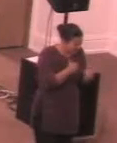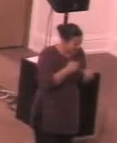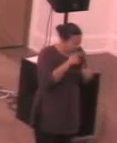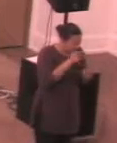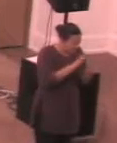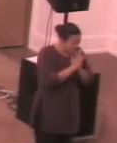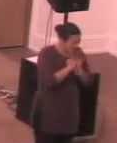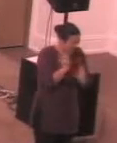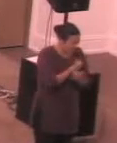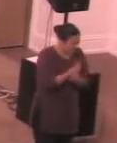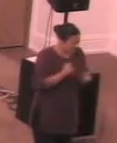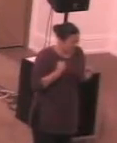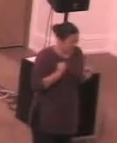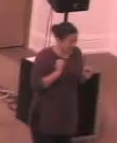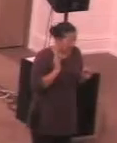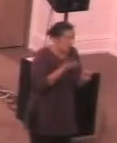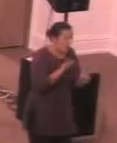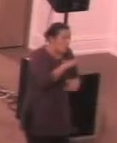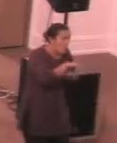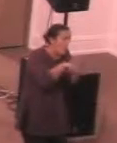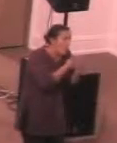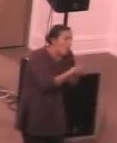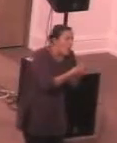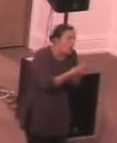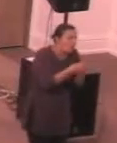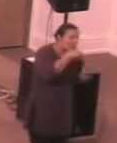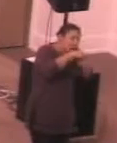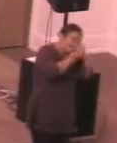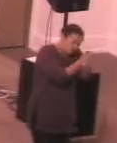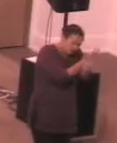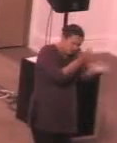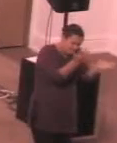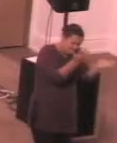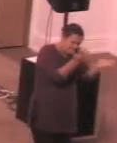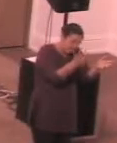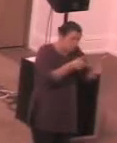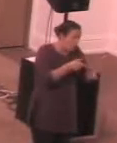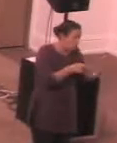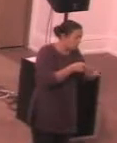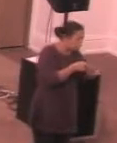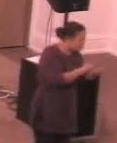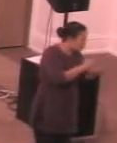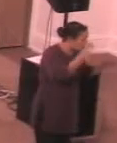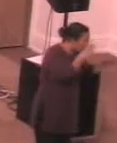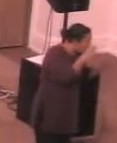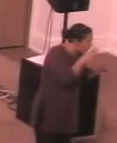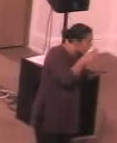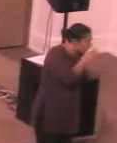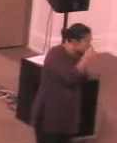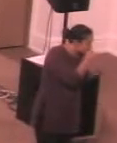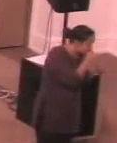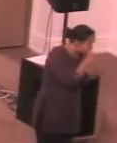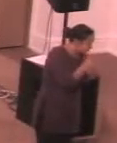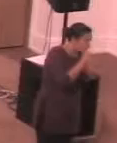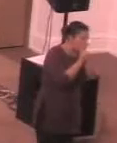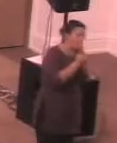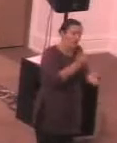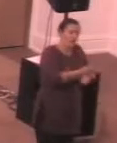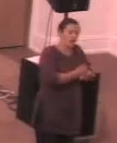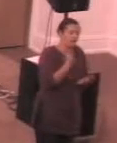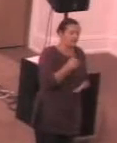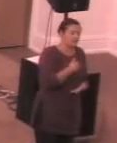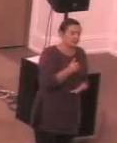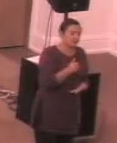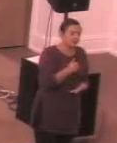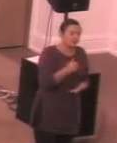all in all, our strength in the time of trouble. Lord, you are our all in all, Father God. You are always there,